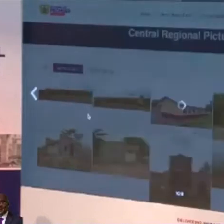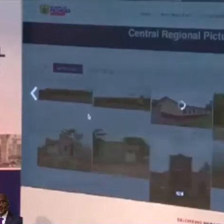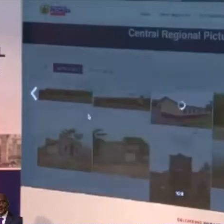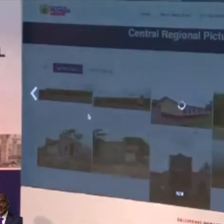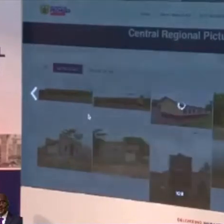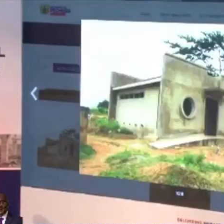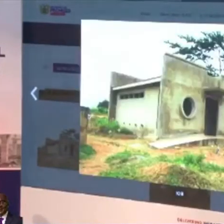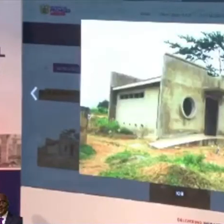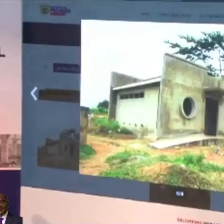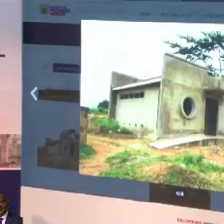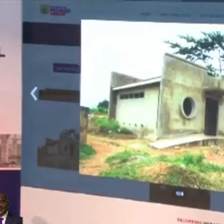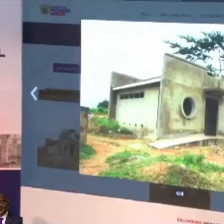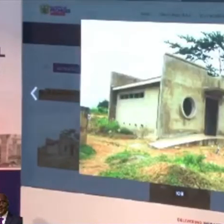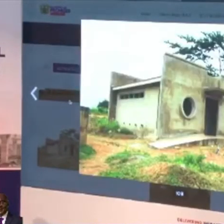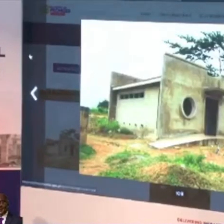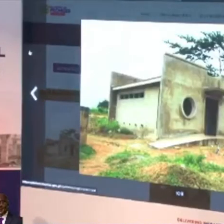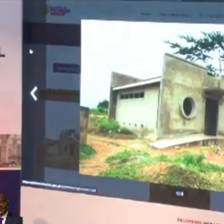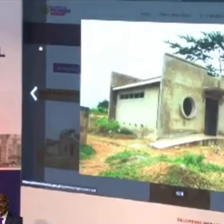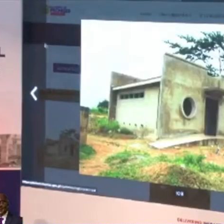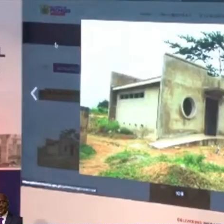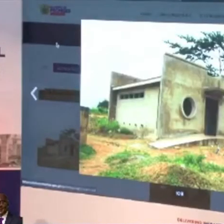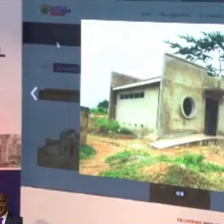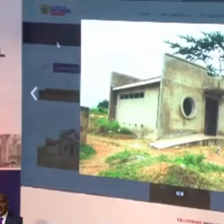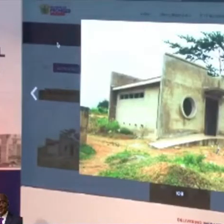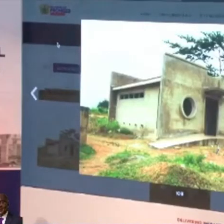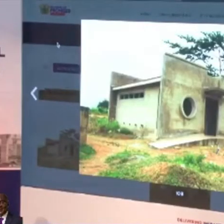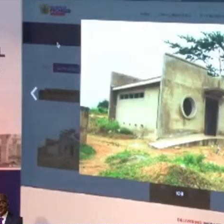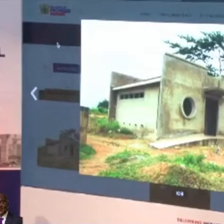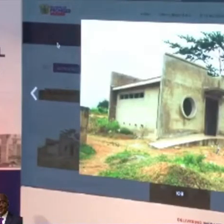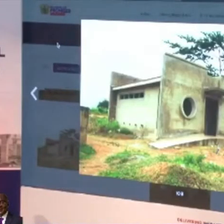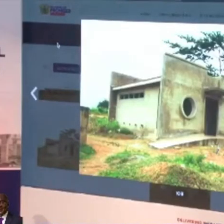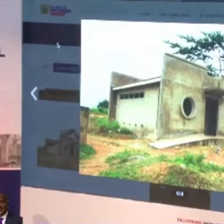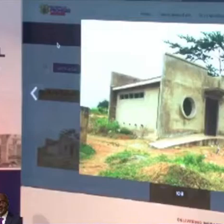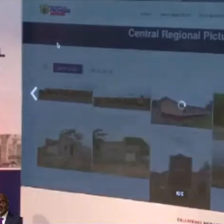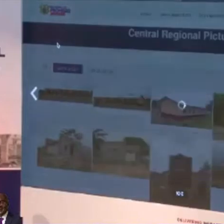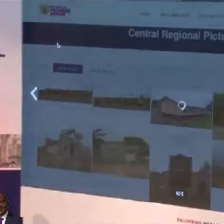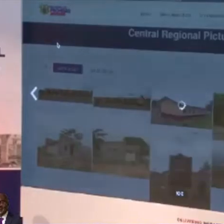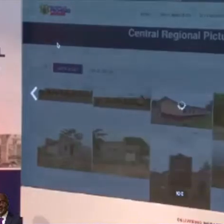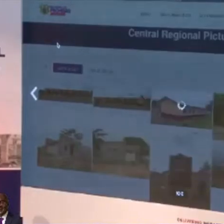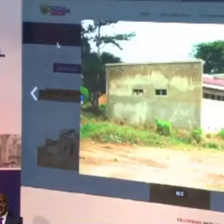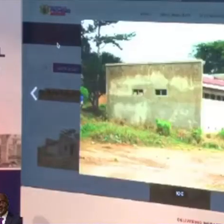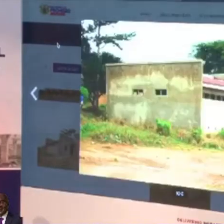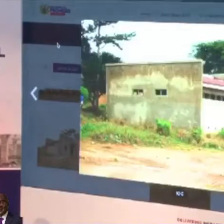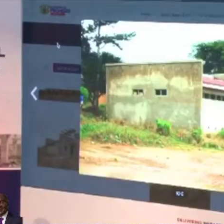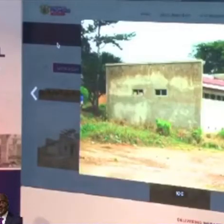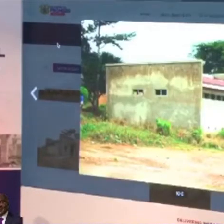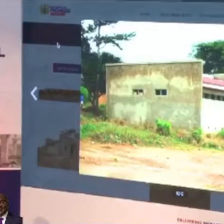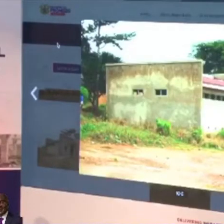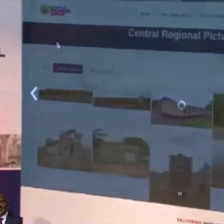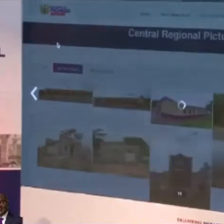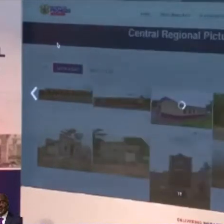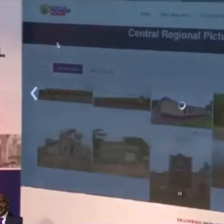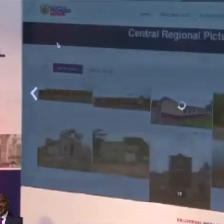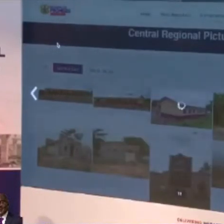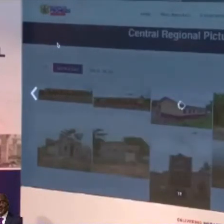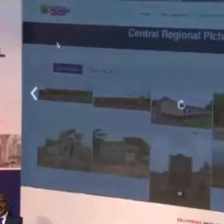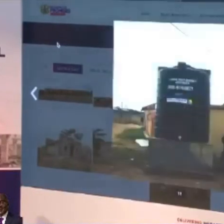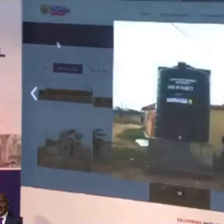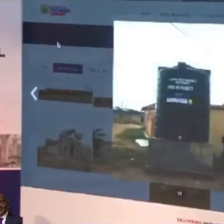So you see the projects that are going. Some are not yet completed. And all of that.